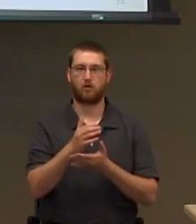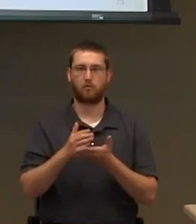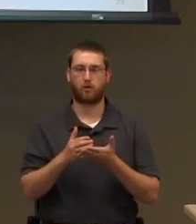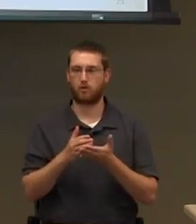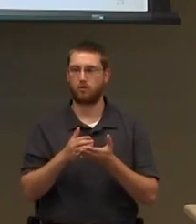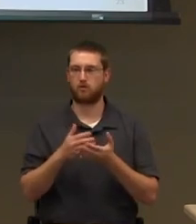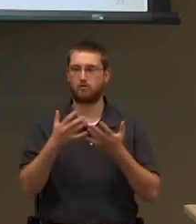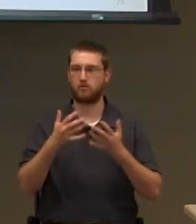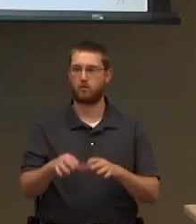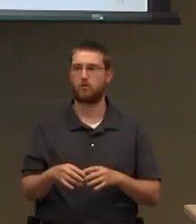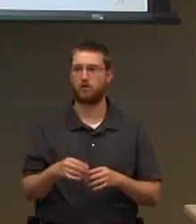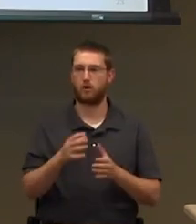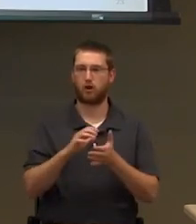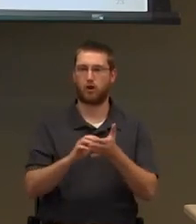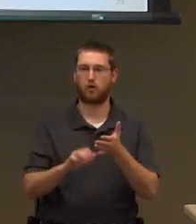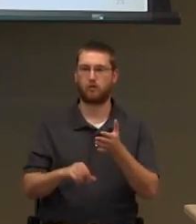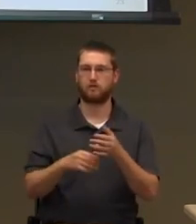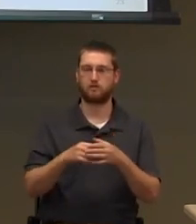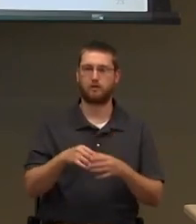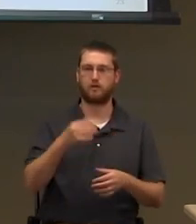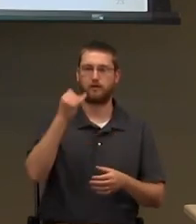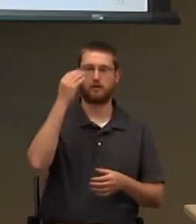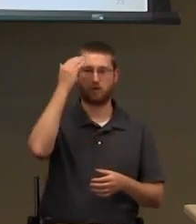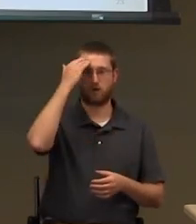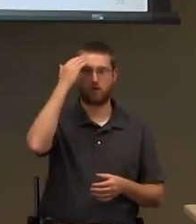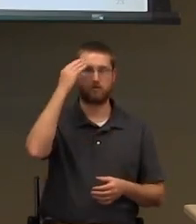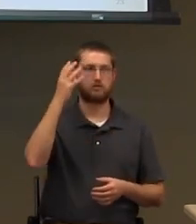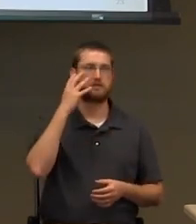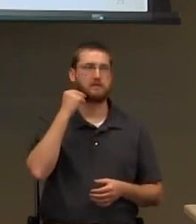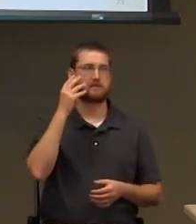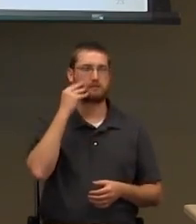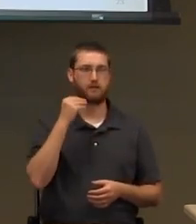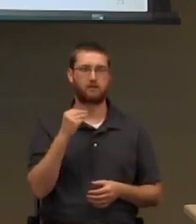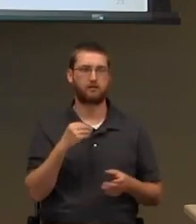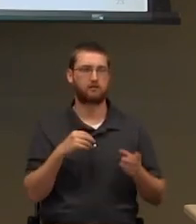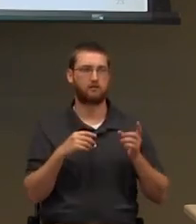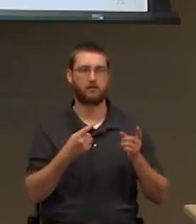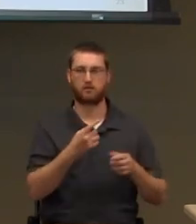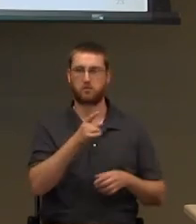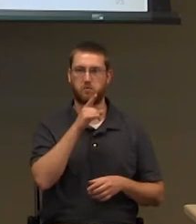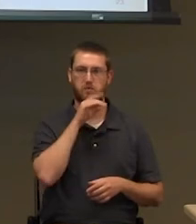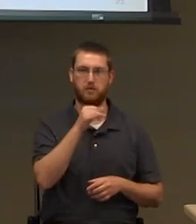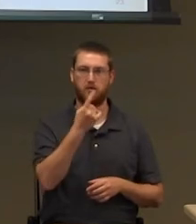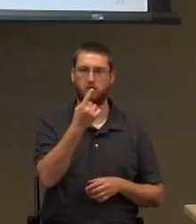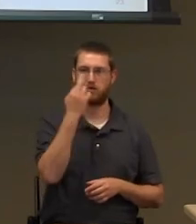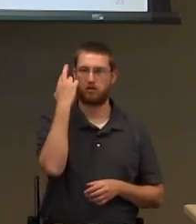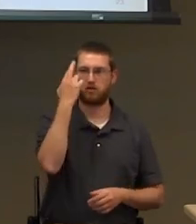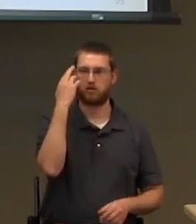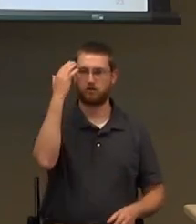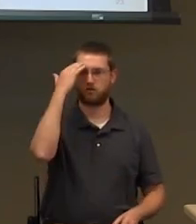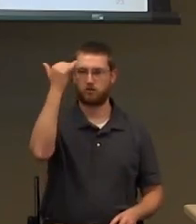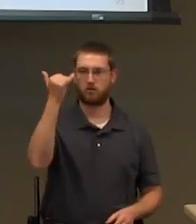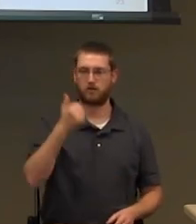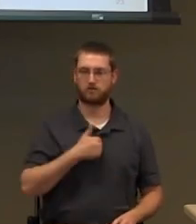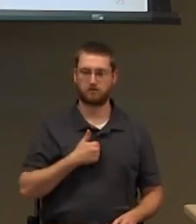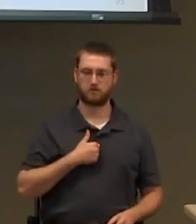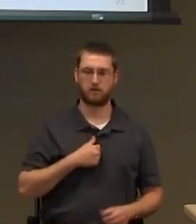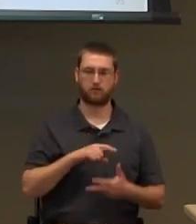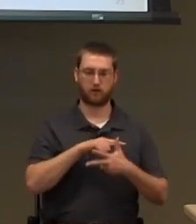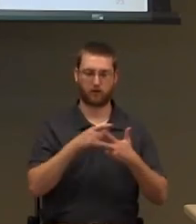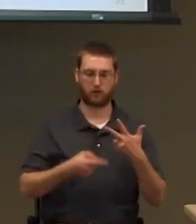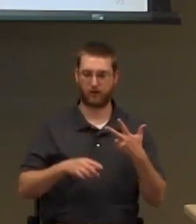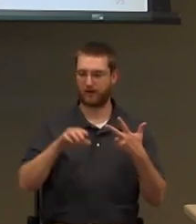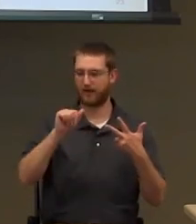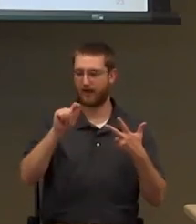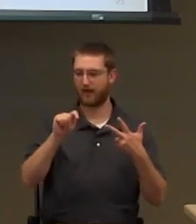lose is institutional knowledge and experience. That's frankly one of the reasons why I want to do those three